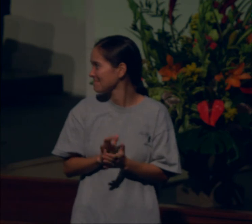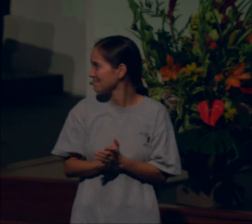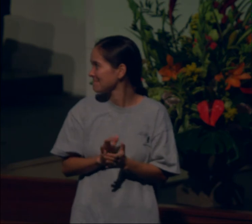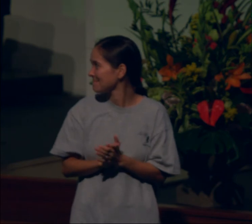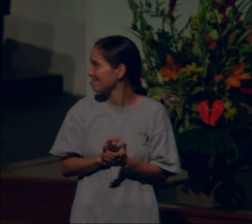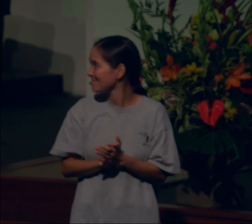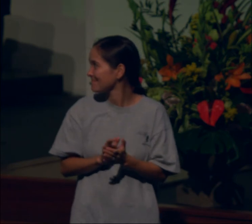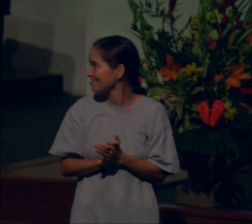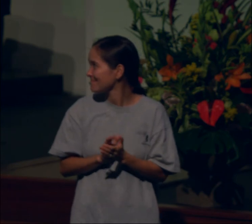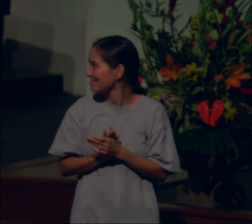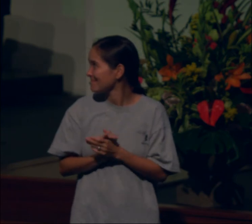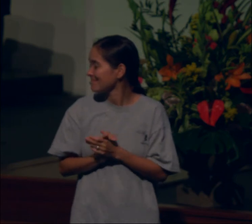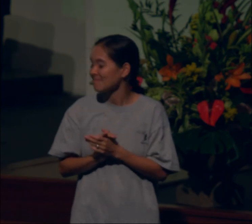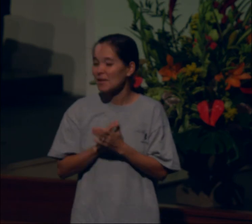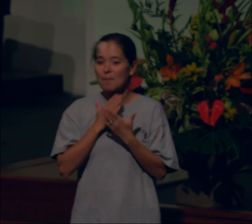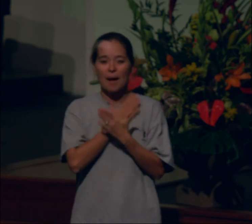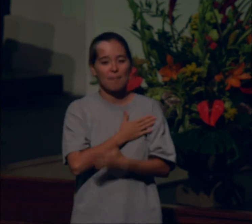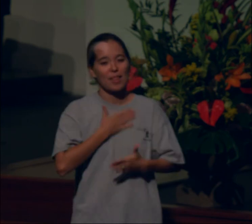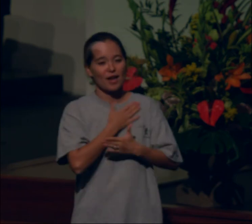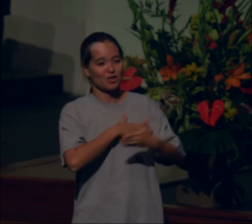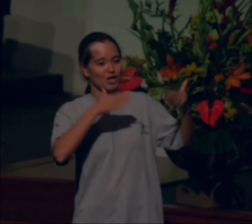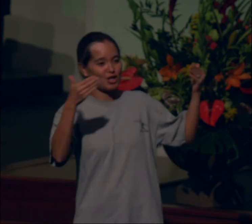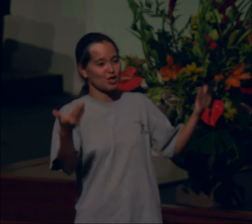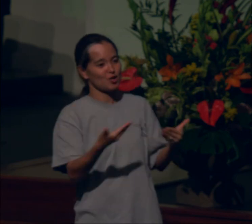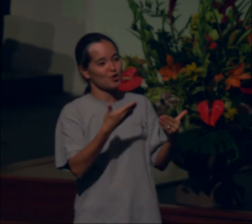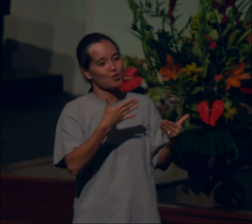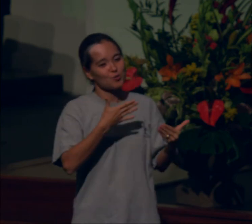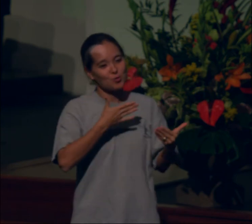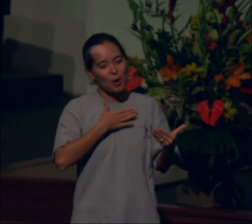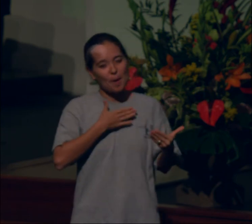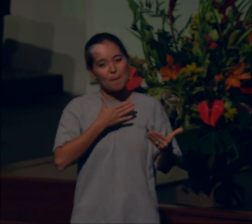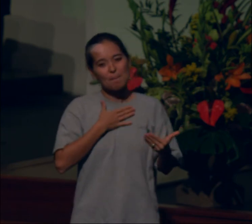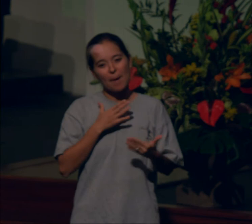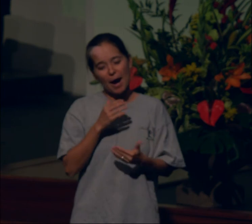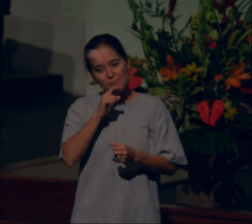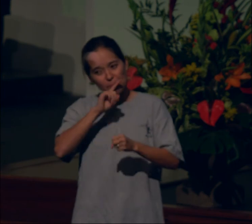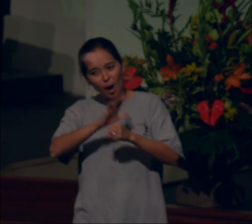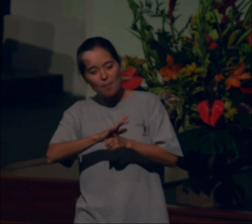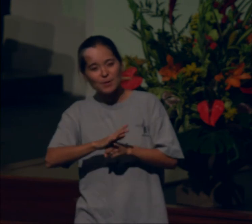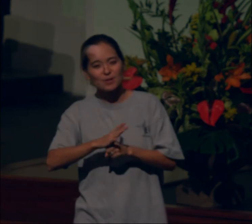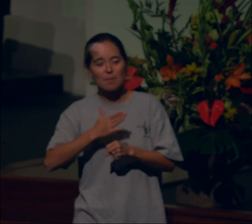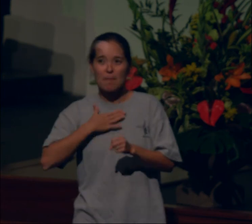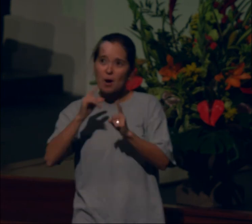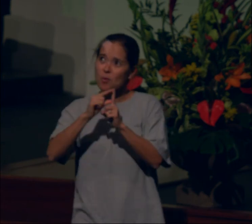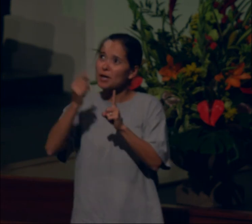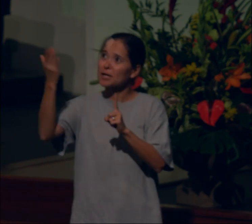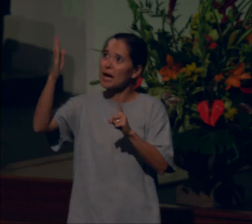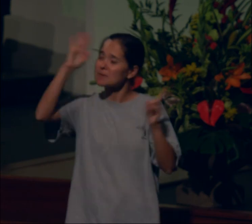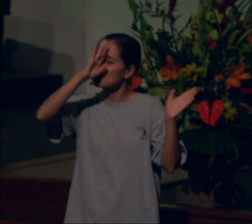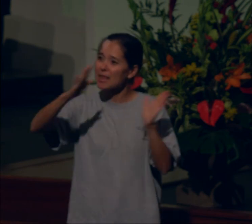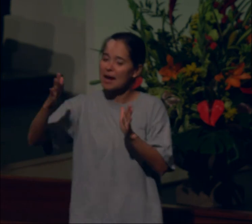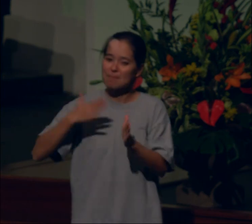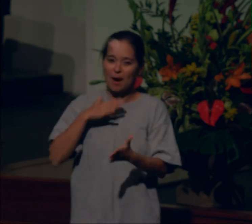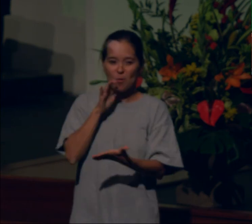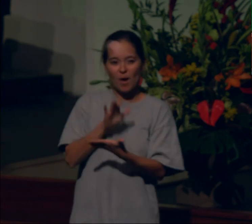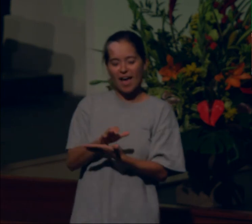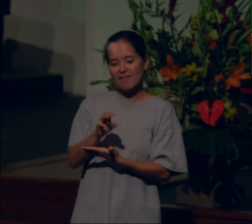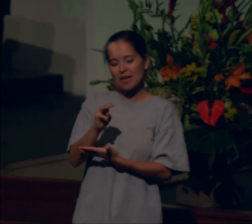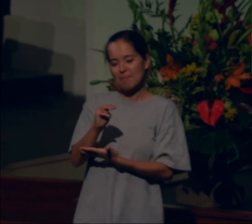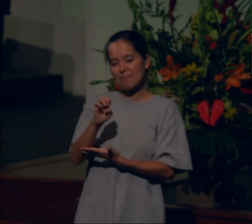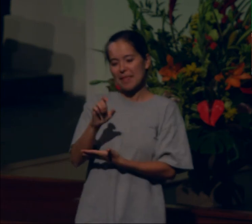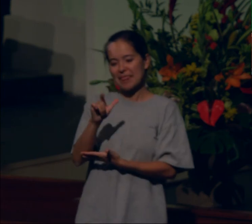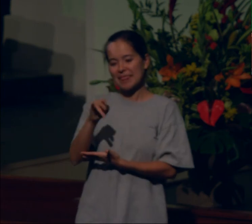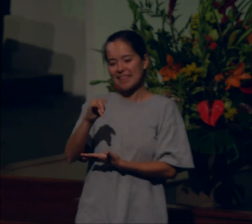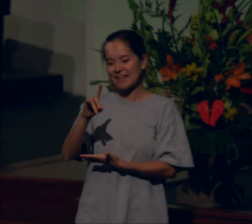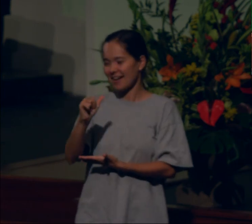It's my pleasure to introduce to you my Rachel, my promise, my word from God, my wife, Mrs. Melinda Shortridge.